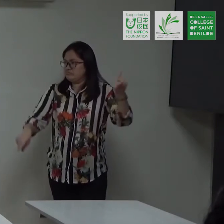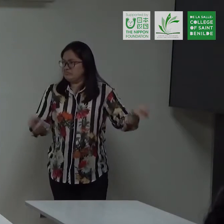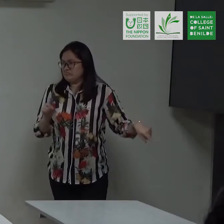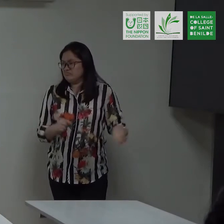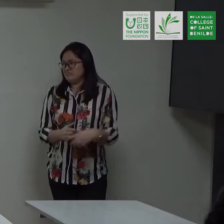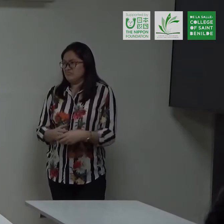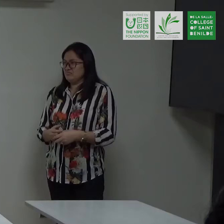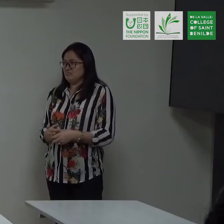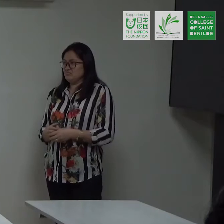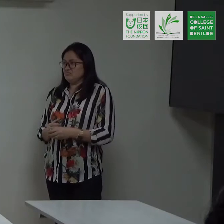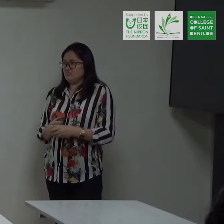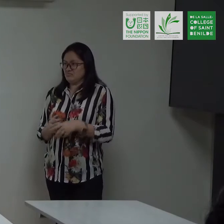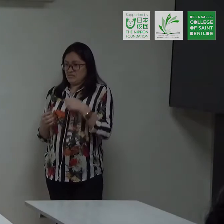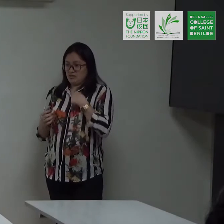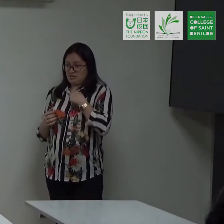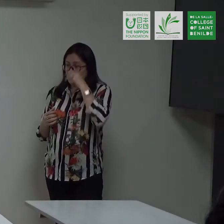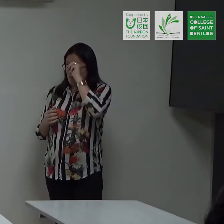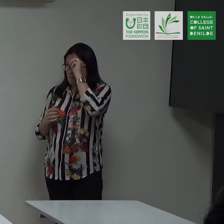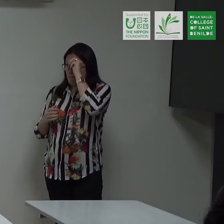because we all